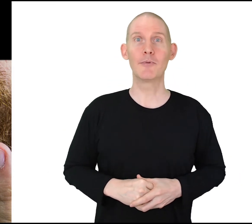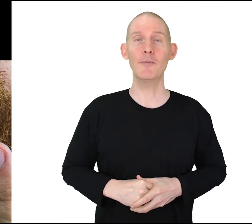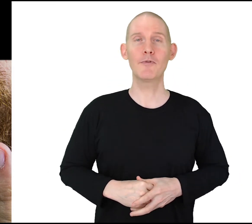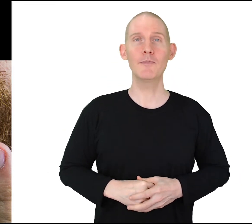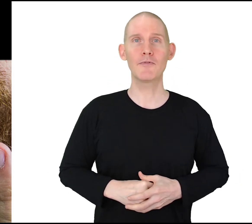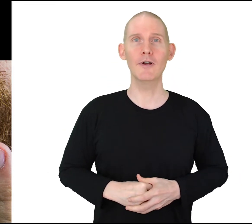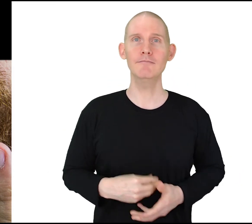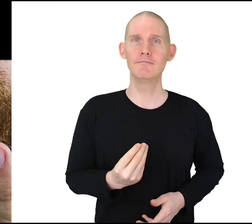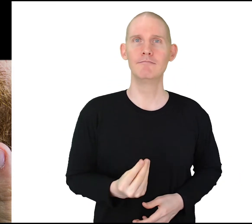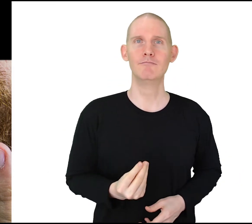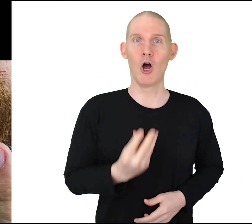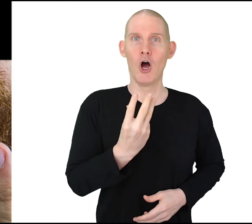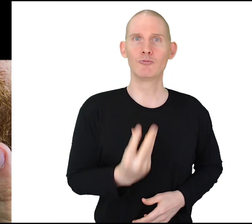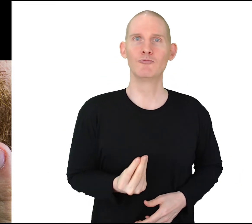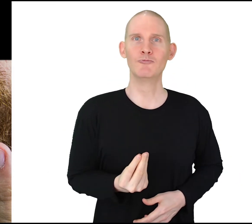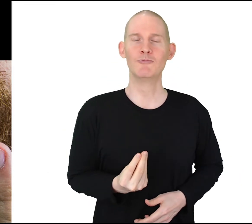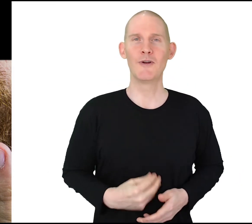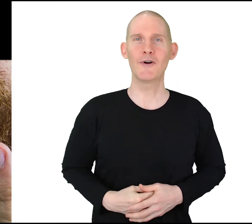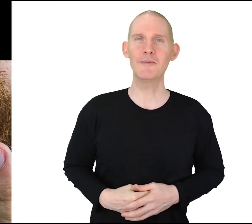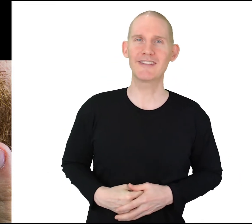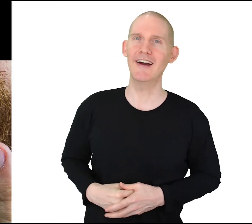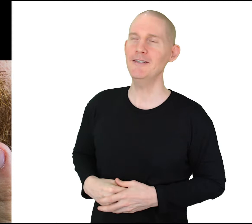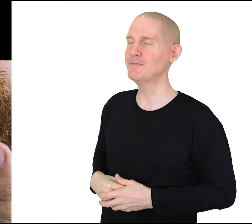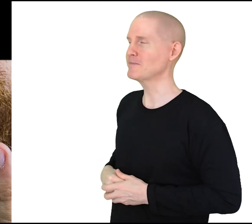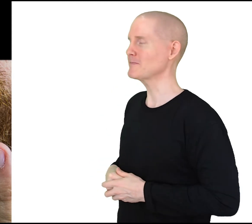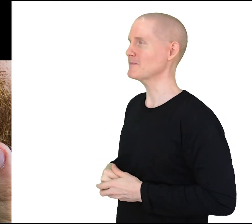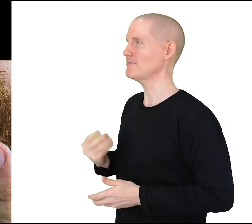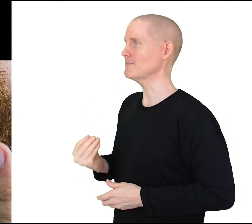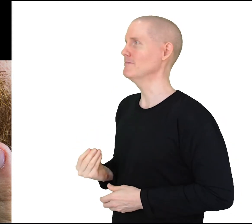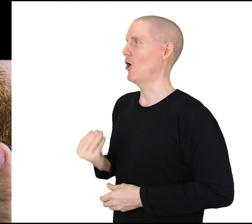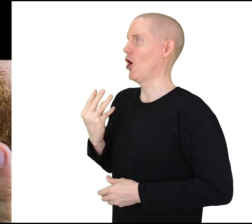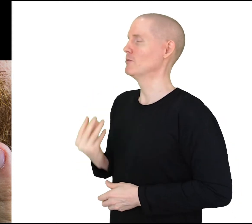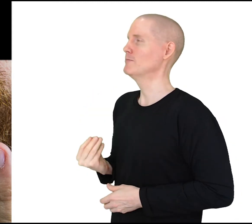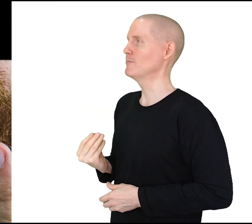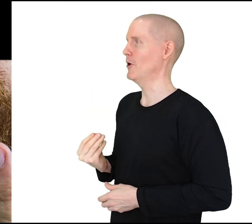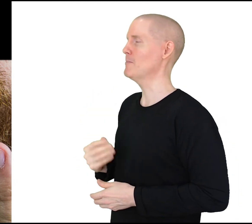from the front, from the side, burp.